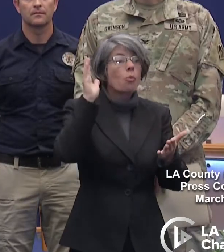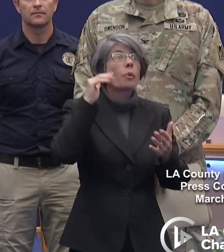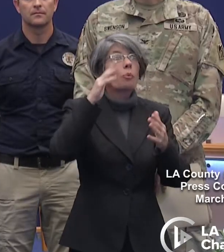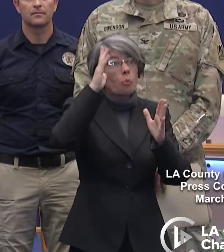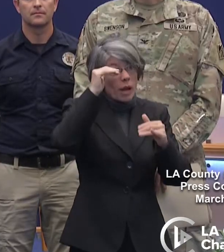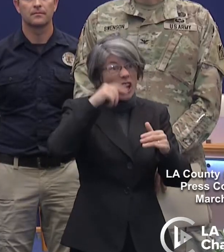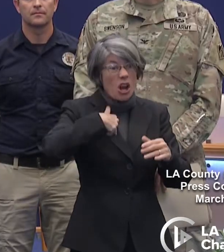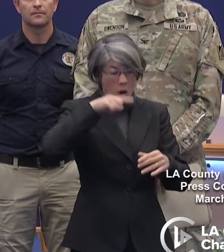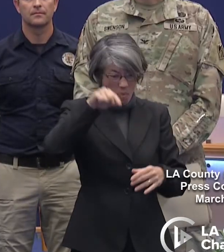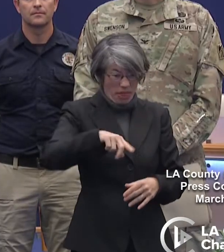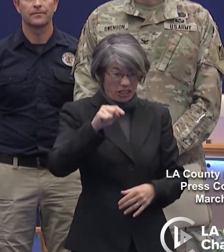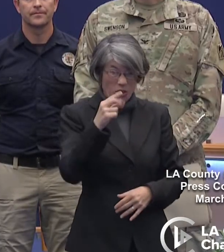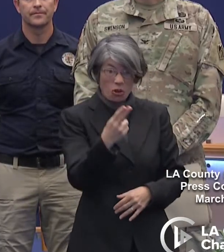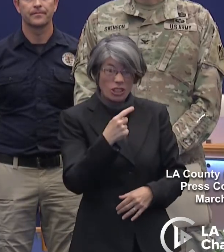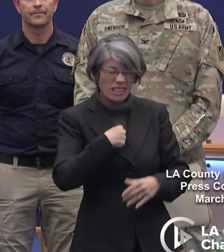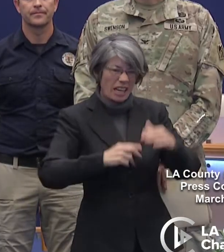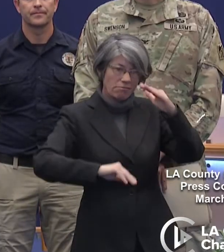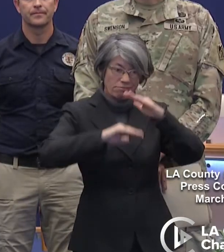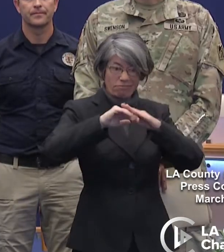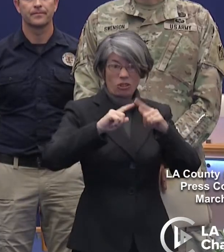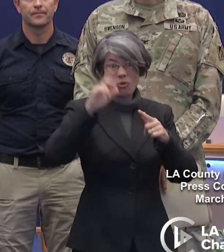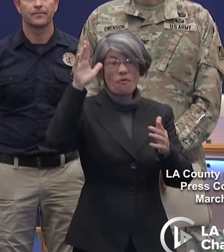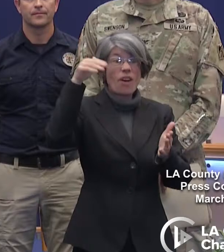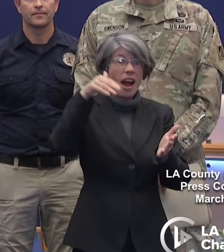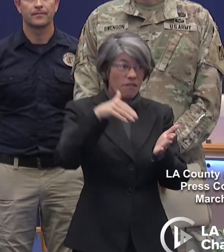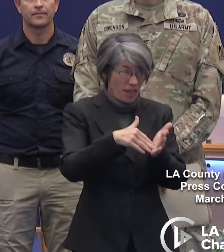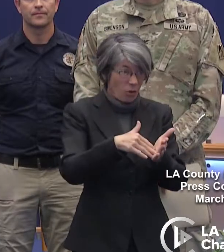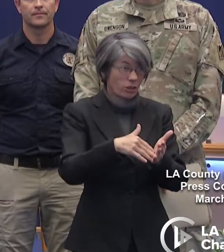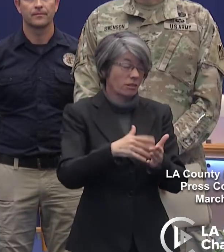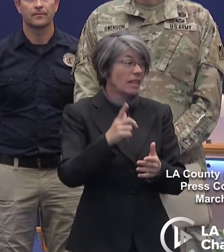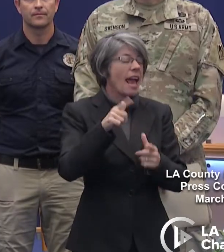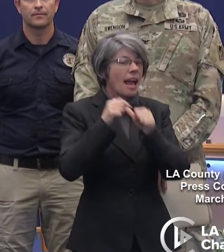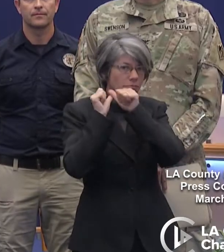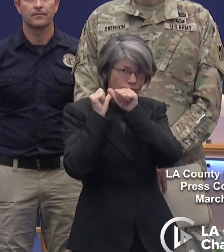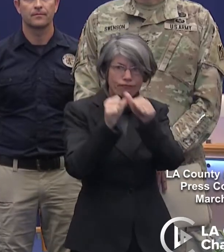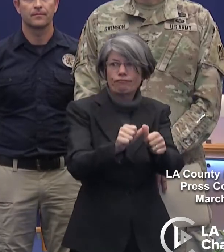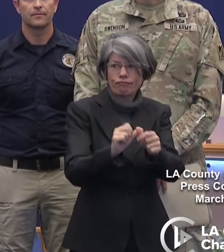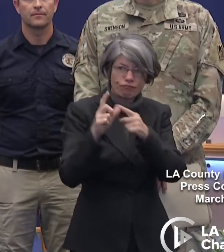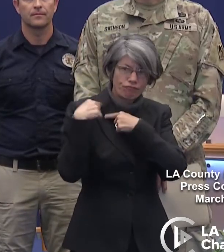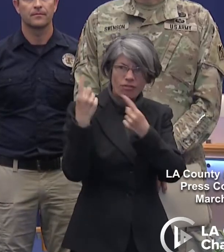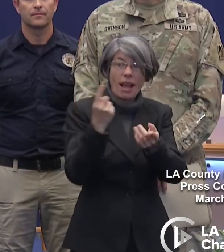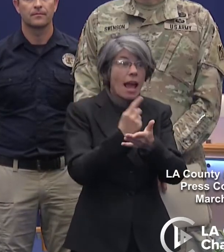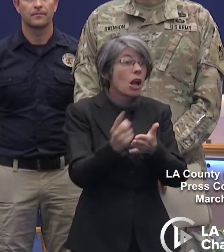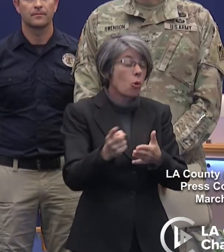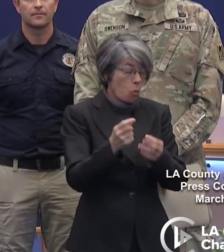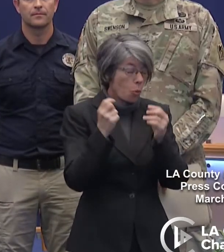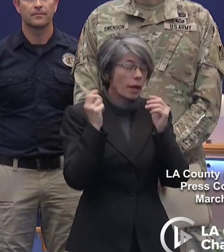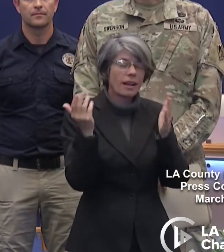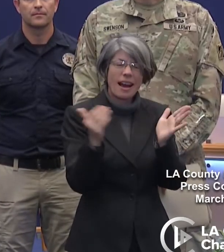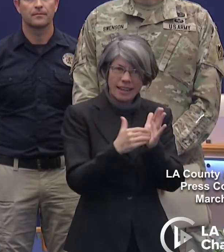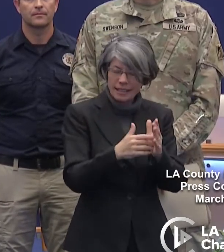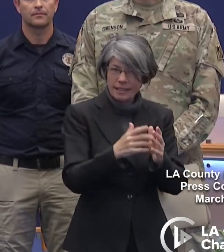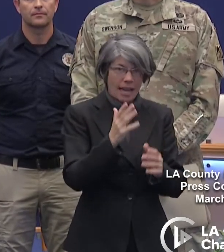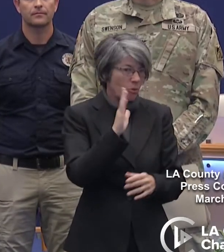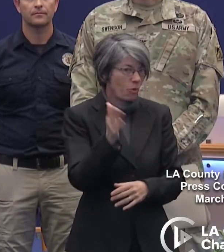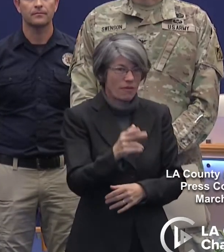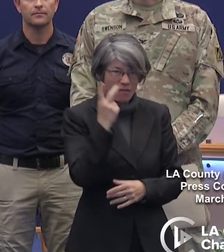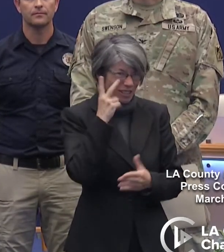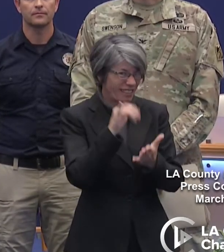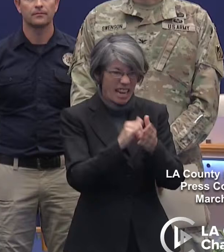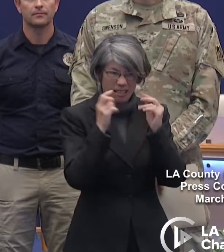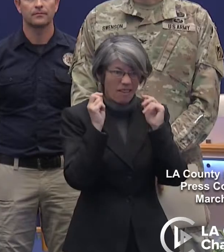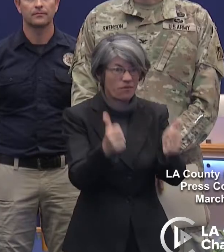ROEs by Thursday this week and continuing on throughout the week at a pace, again, that hasn't been seen